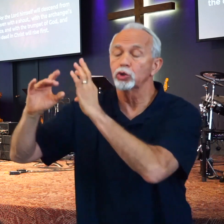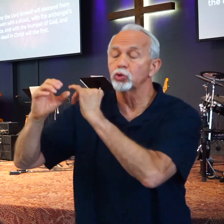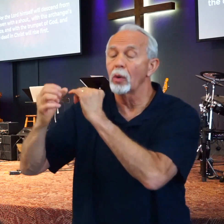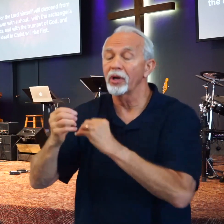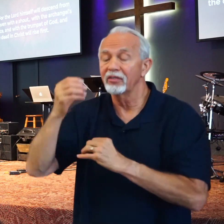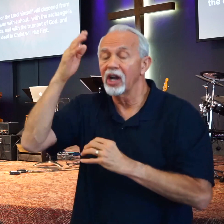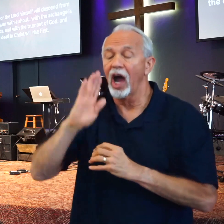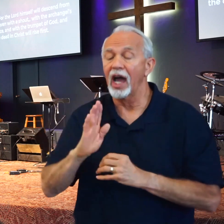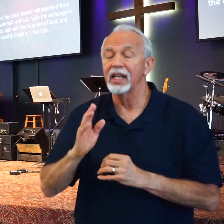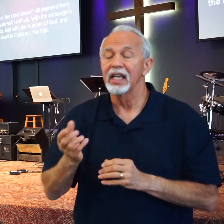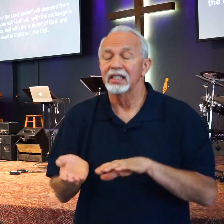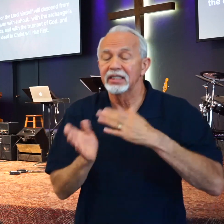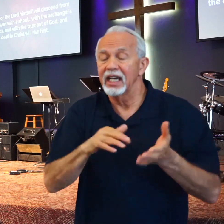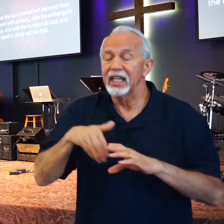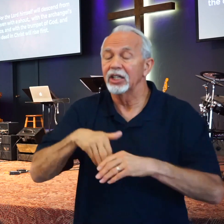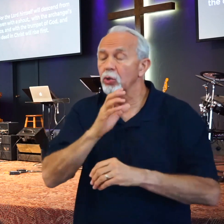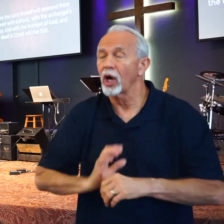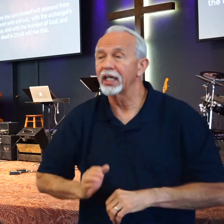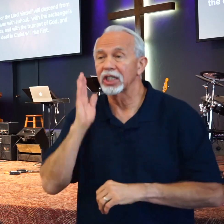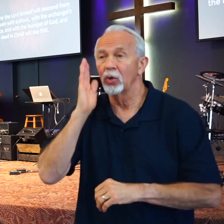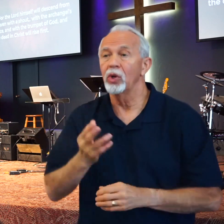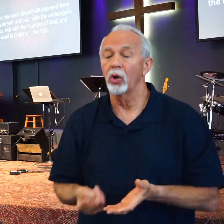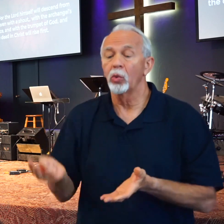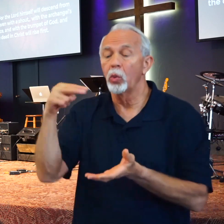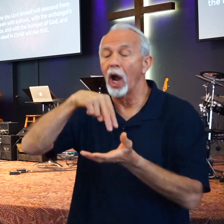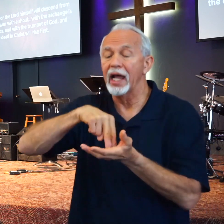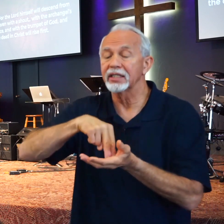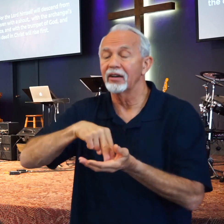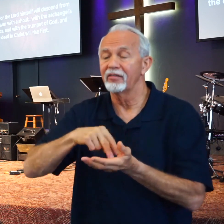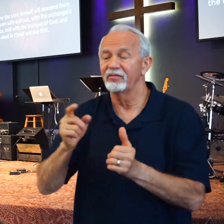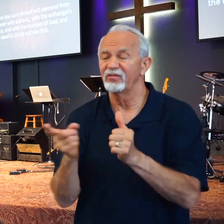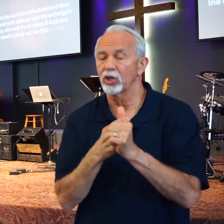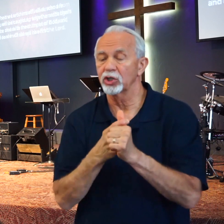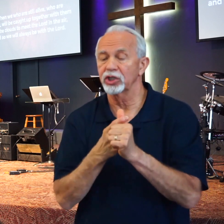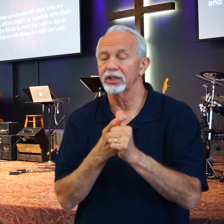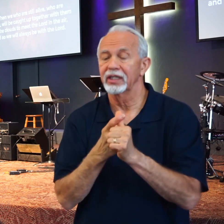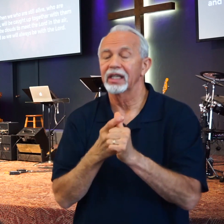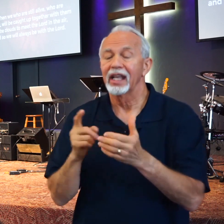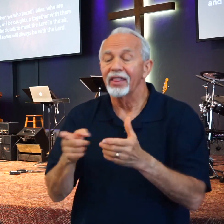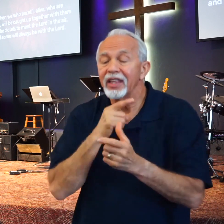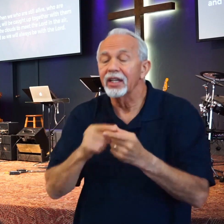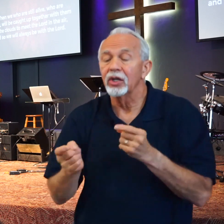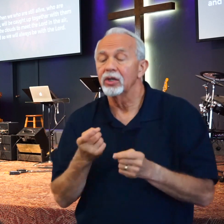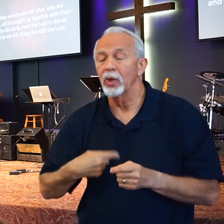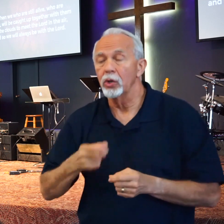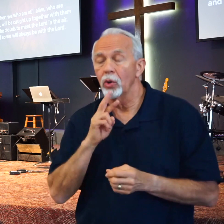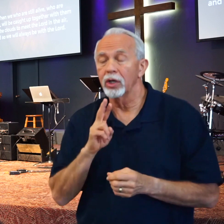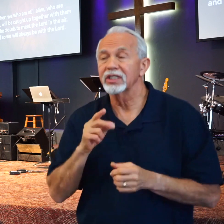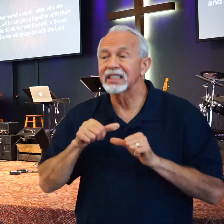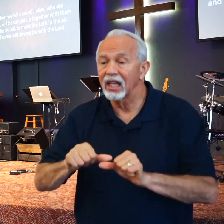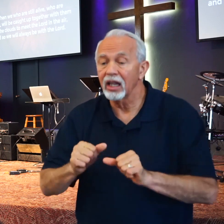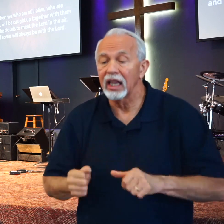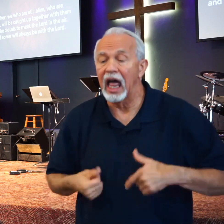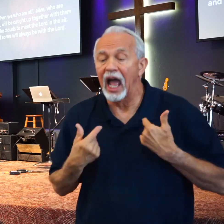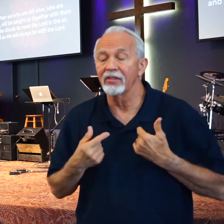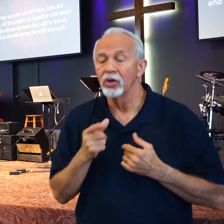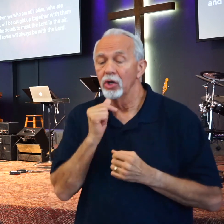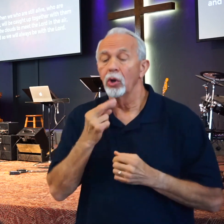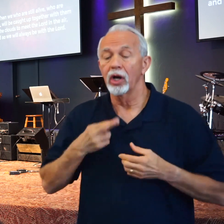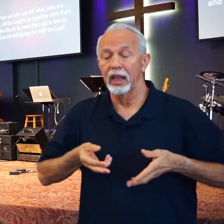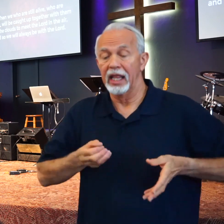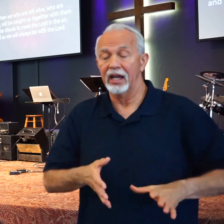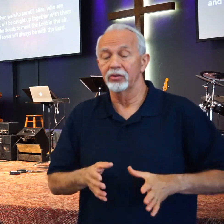God, and the dead in Christ will rise first. Then we who are still alive, who are